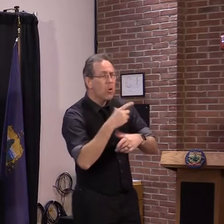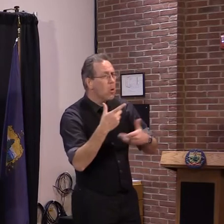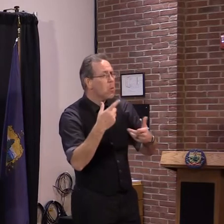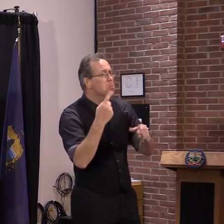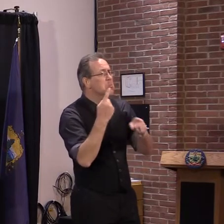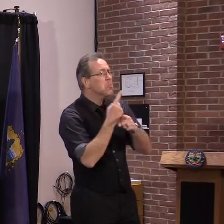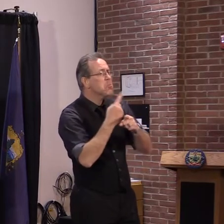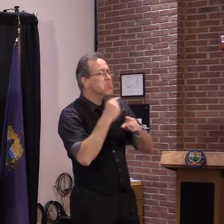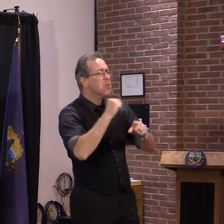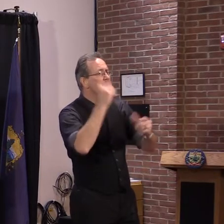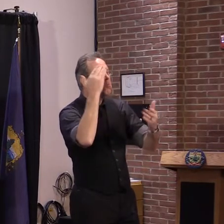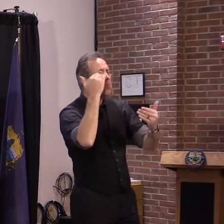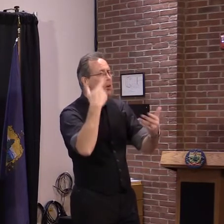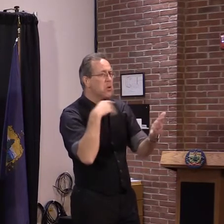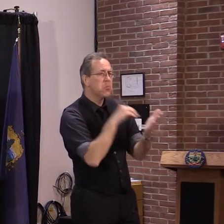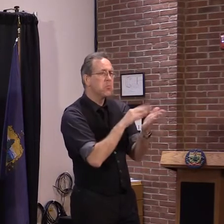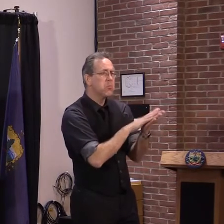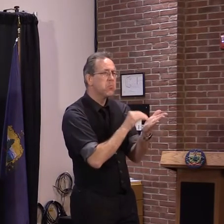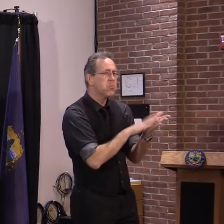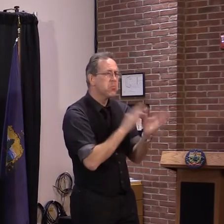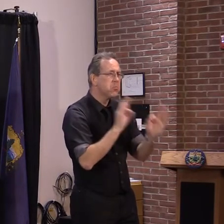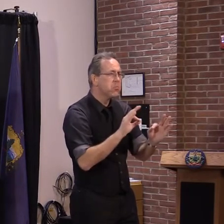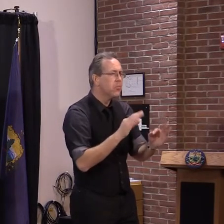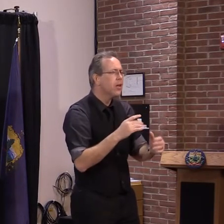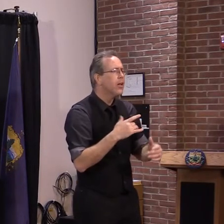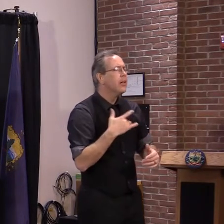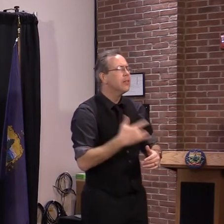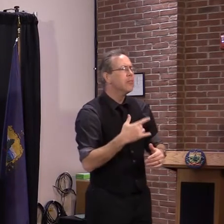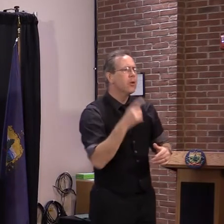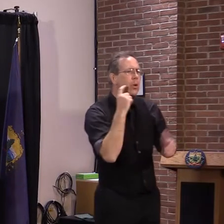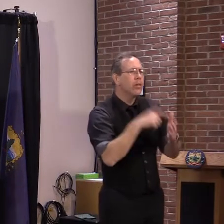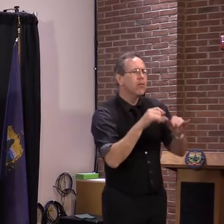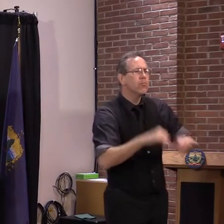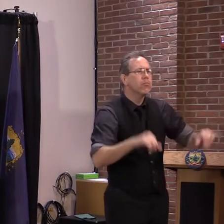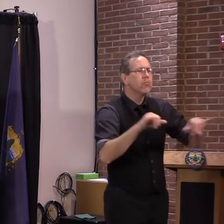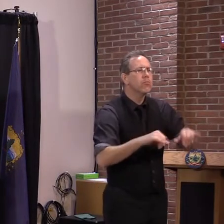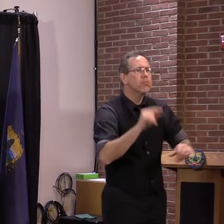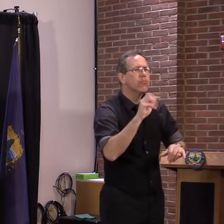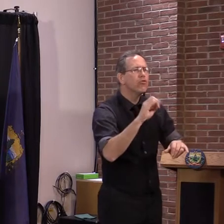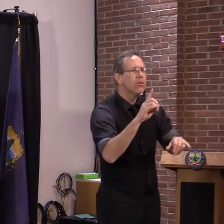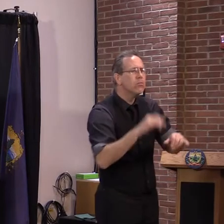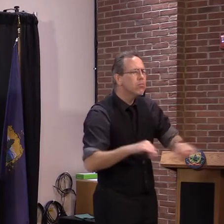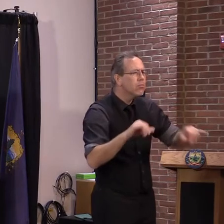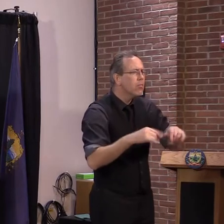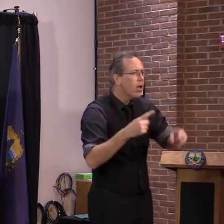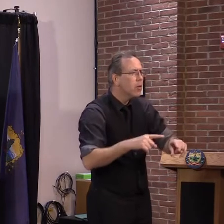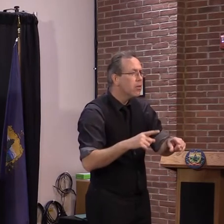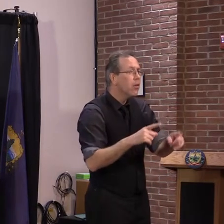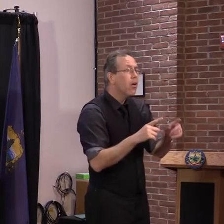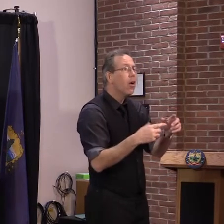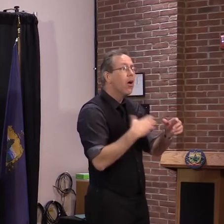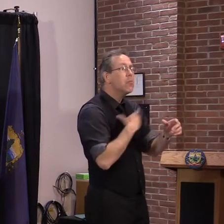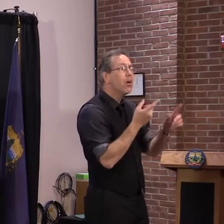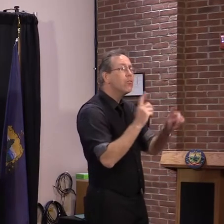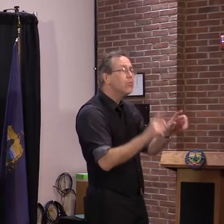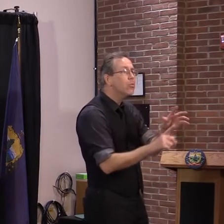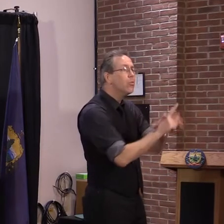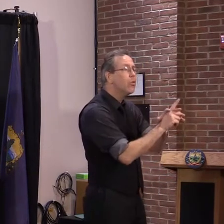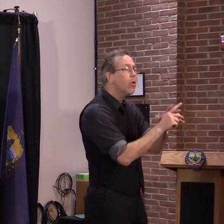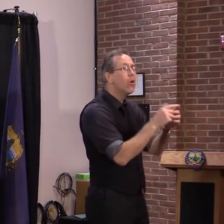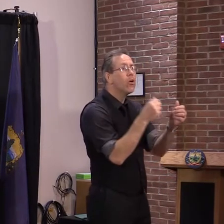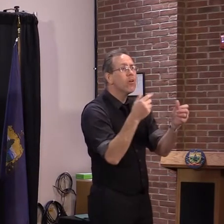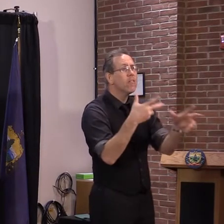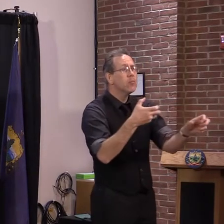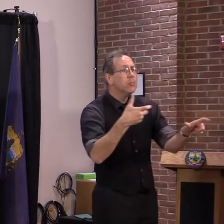by oftentimes informed by where we're getting complaints about aggressive driving and things of that nature,